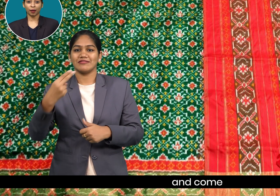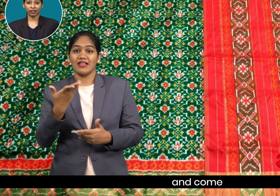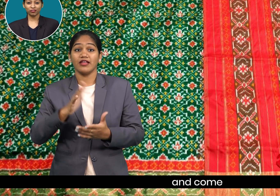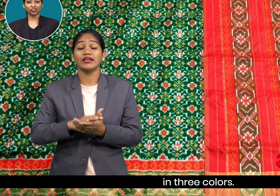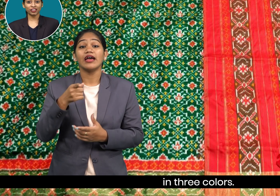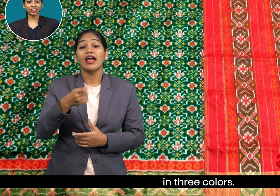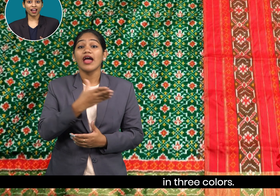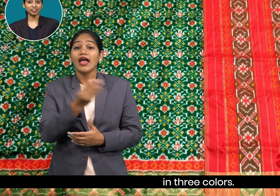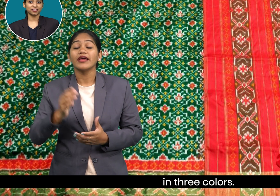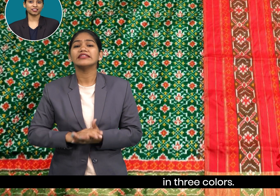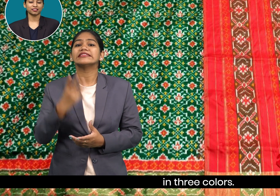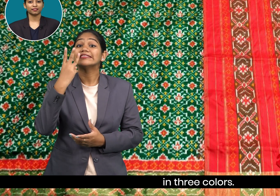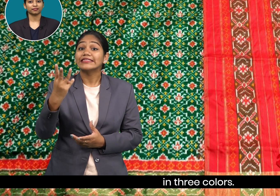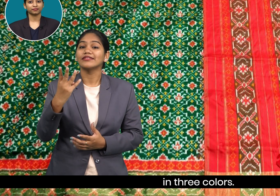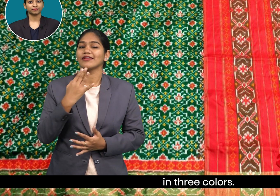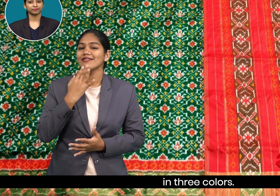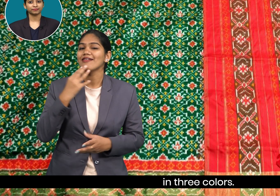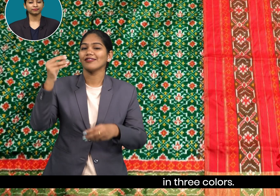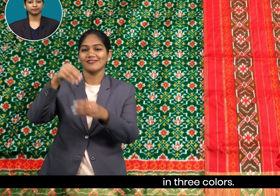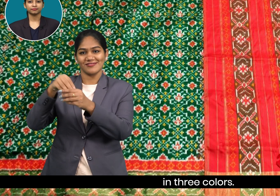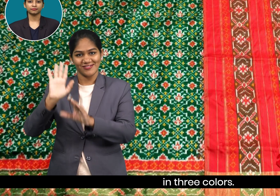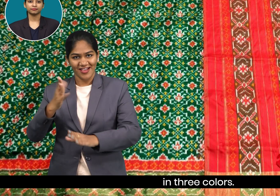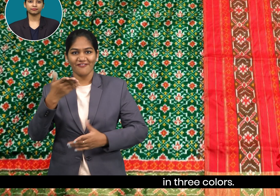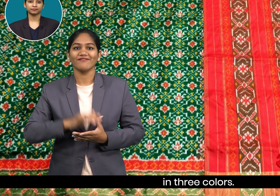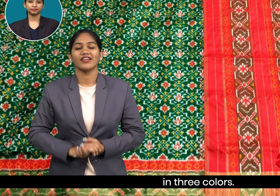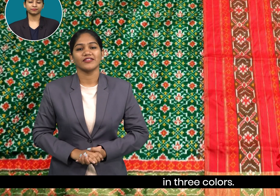And come in 3 colors.